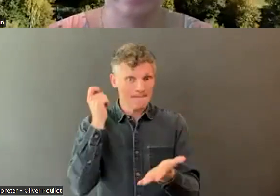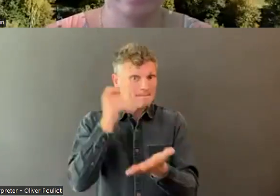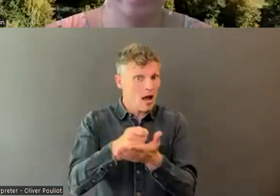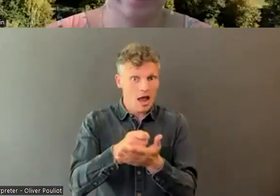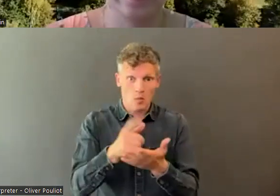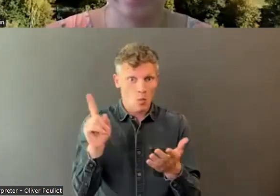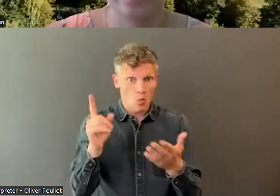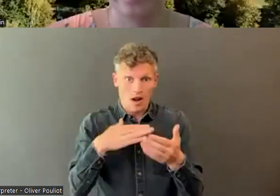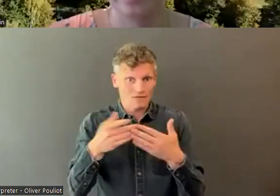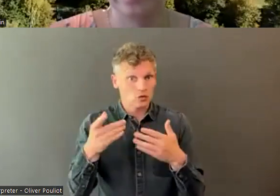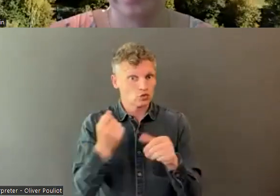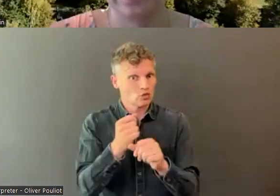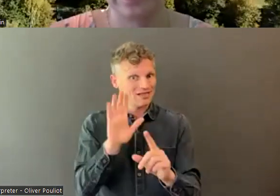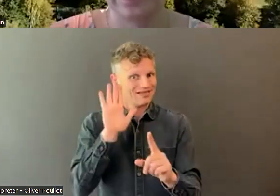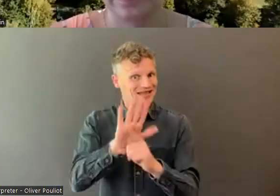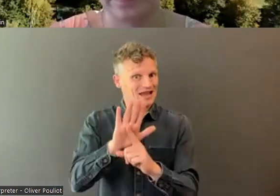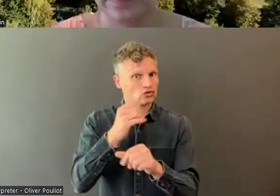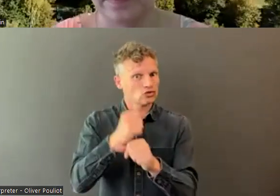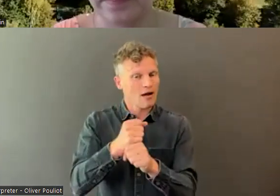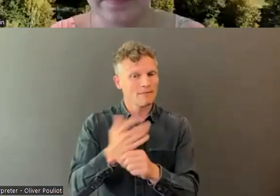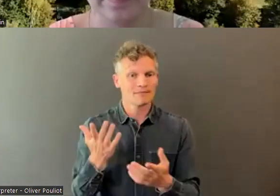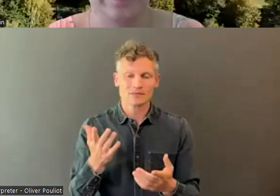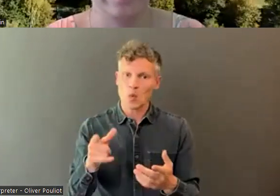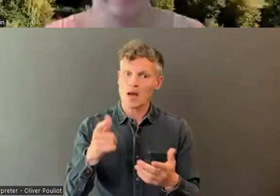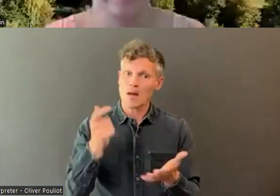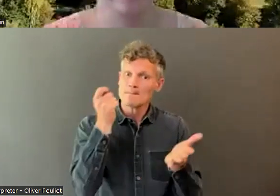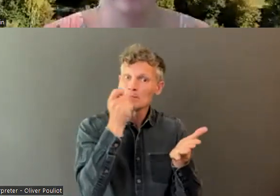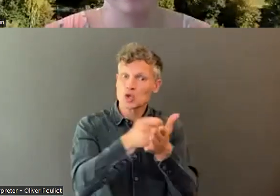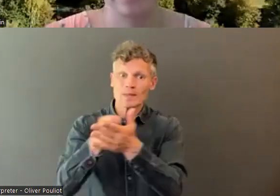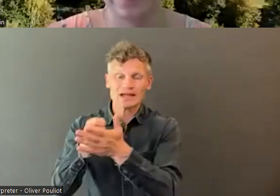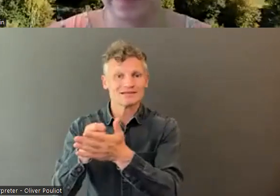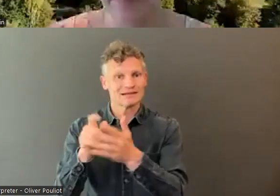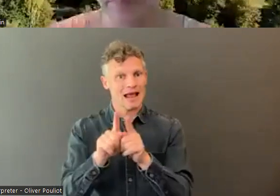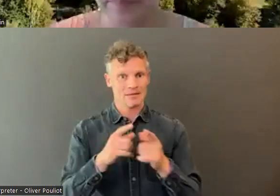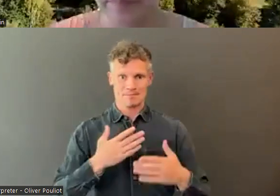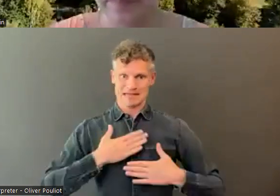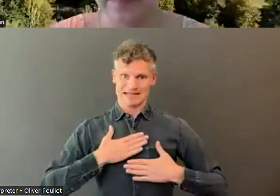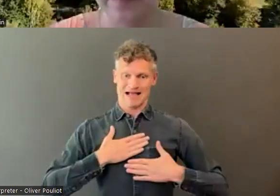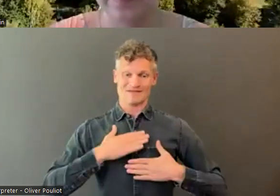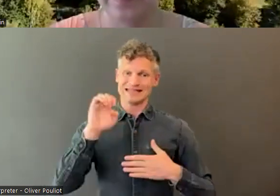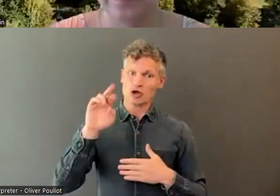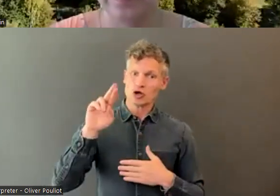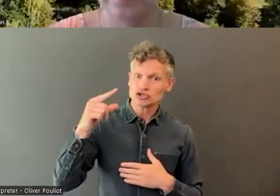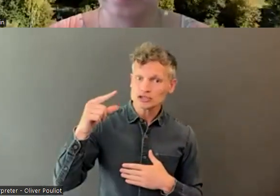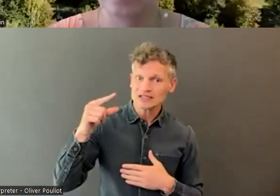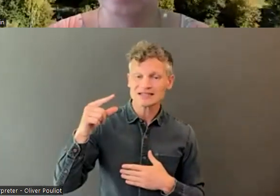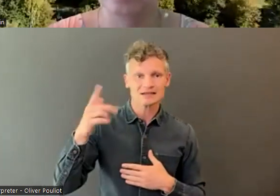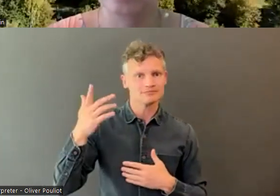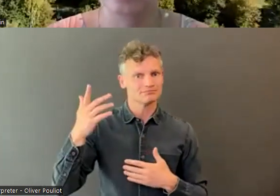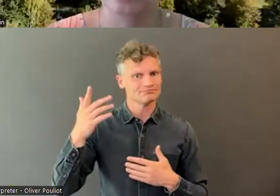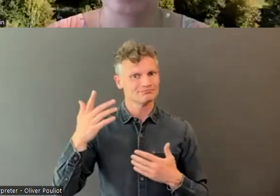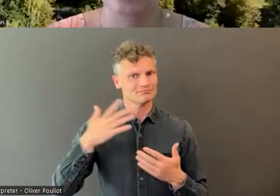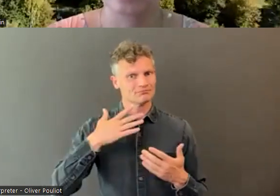job. And the opportunity here is for procurement and people like myself and ERGs to underscore,